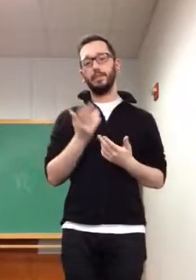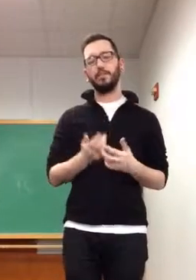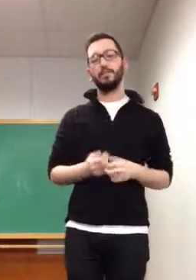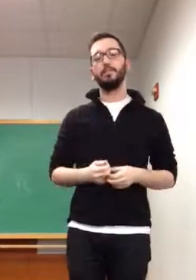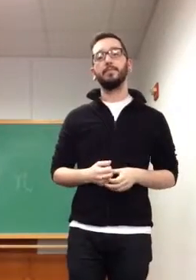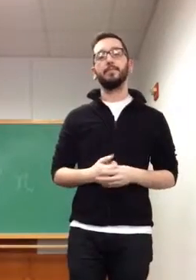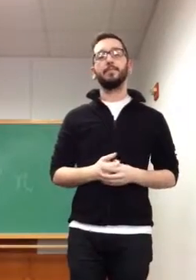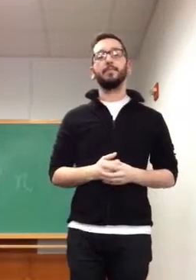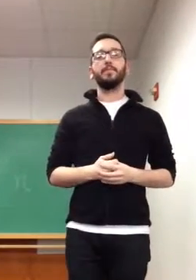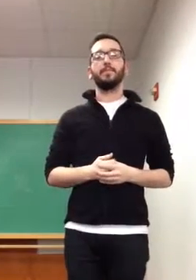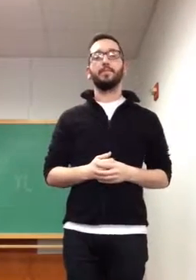various